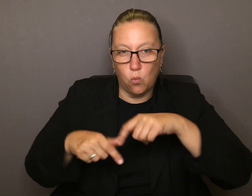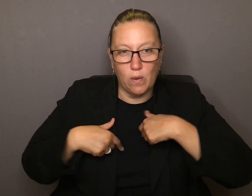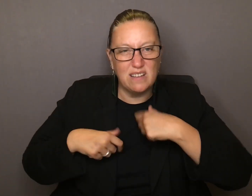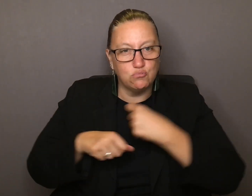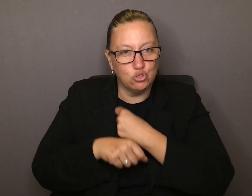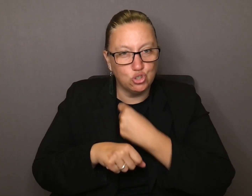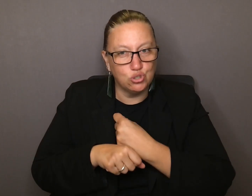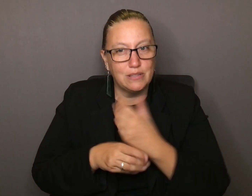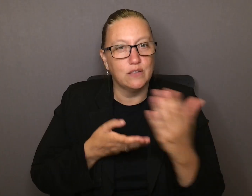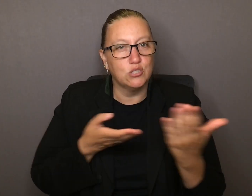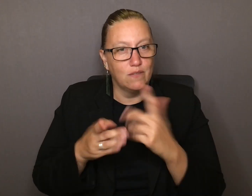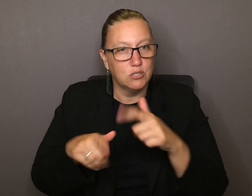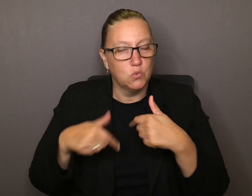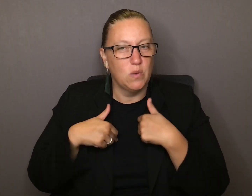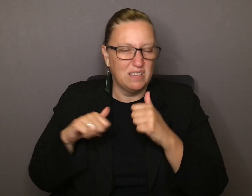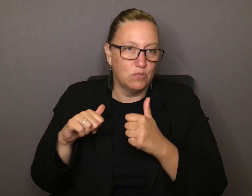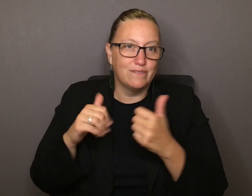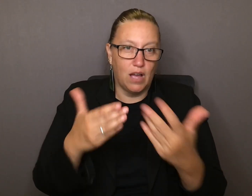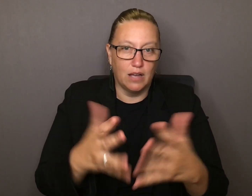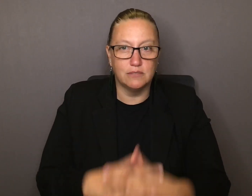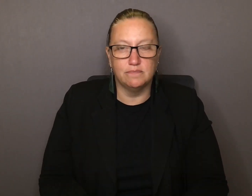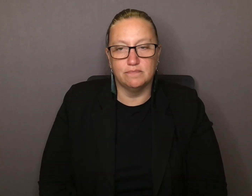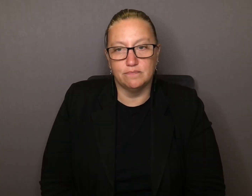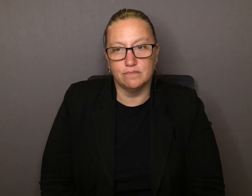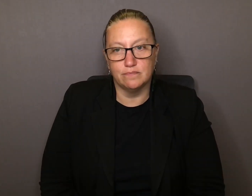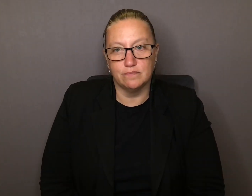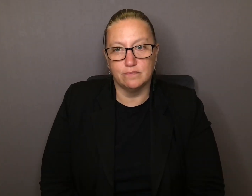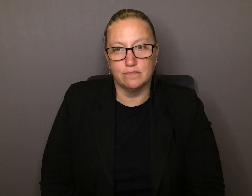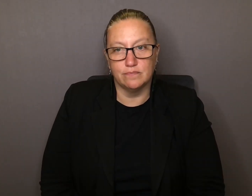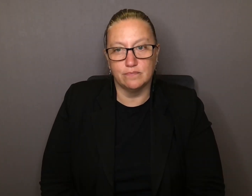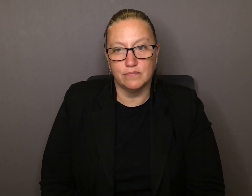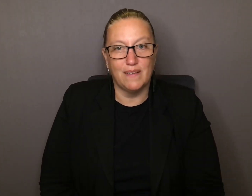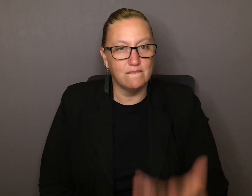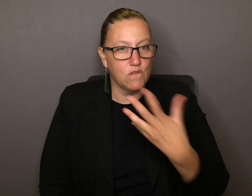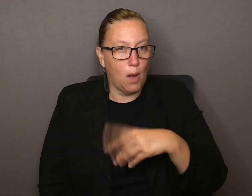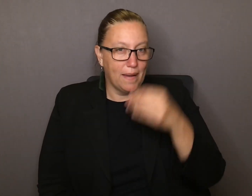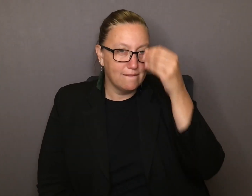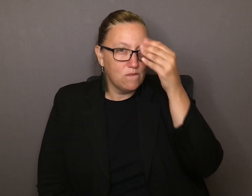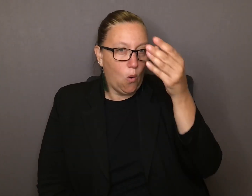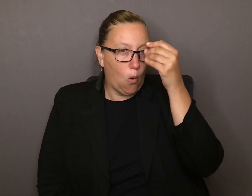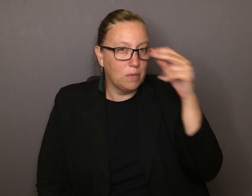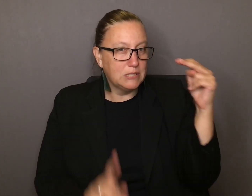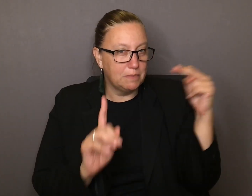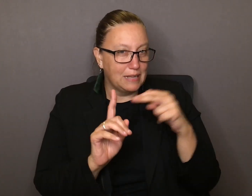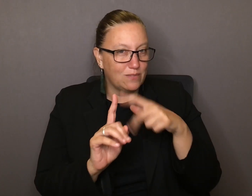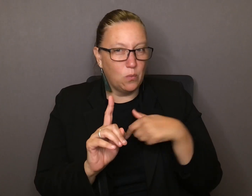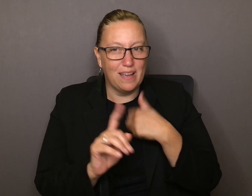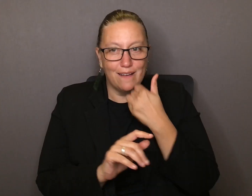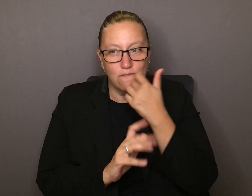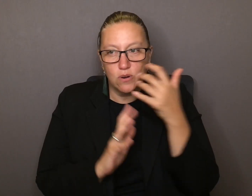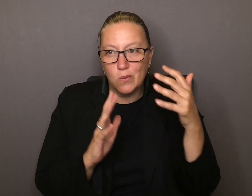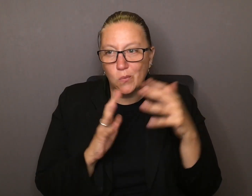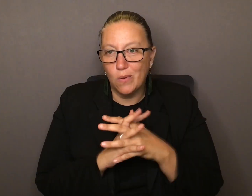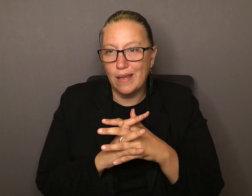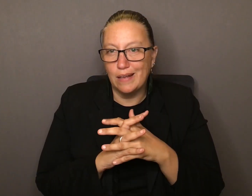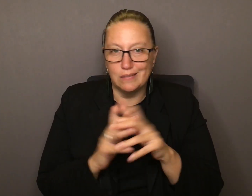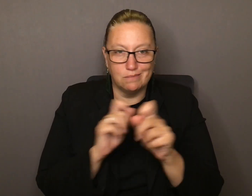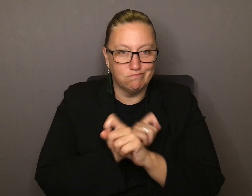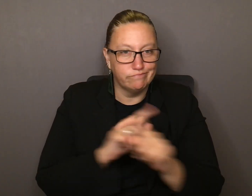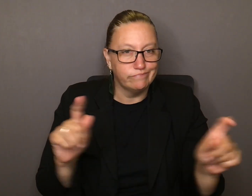provide. So from an informed perspective, we do weekly emails email newsletters out to our members. We